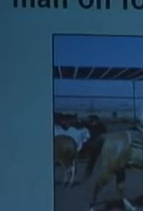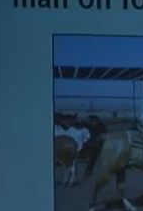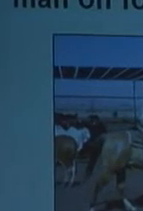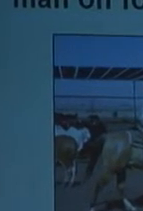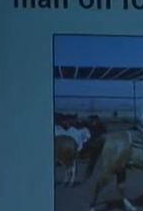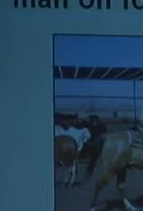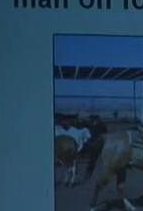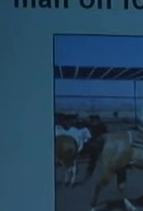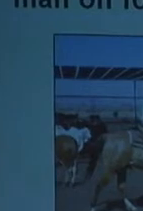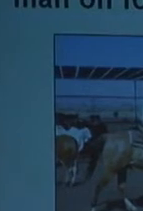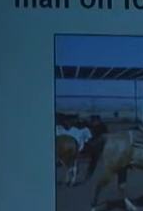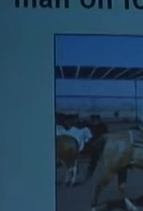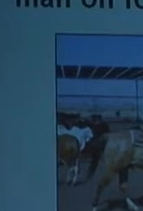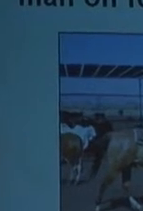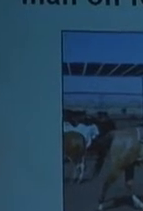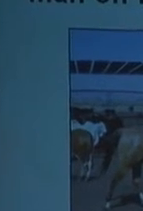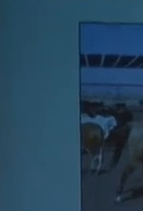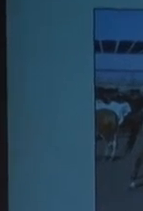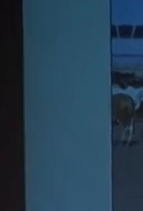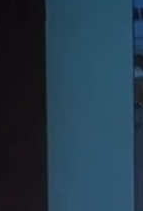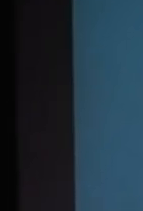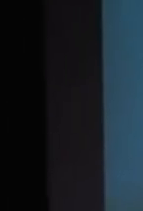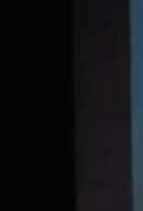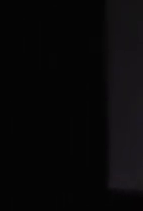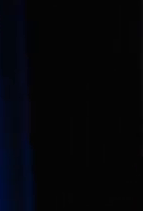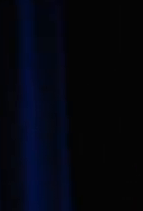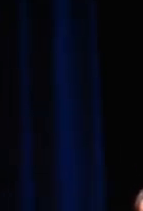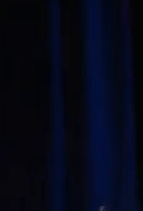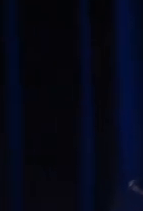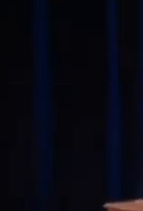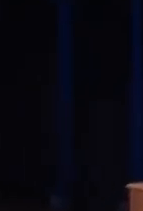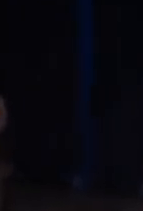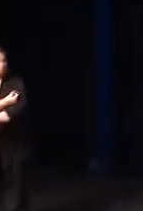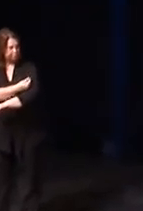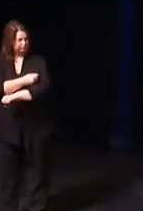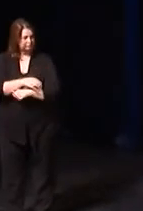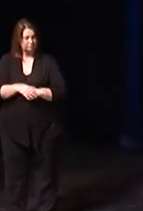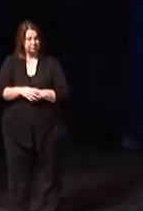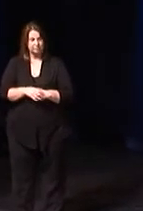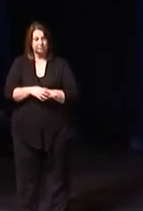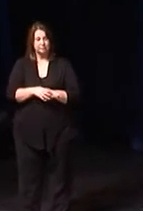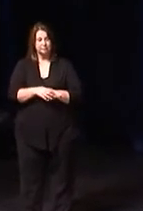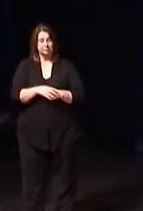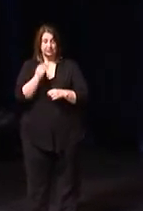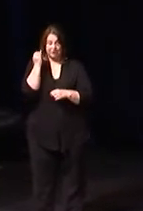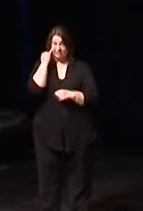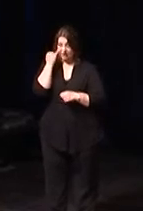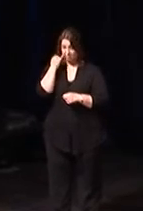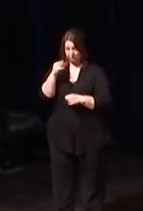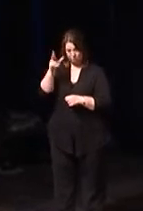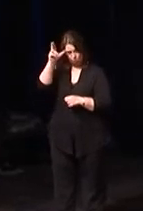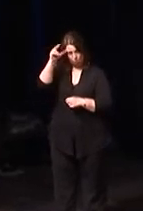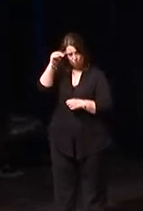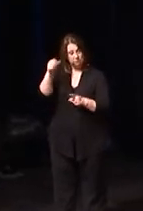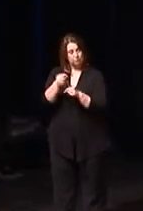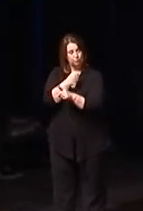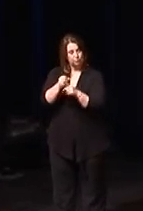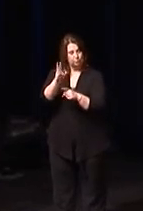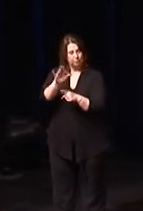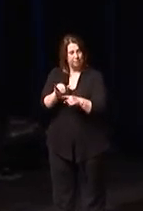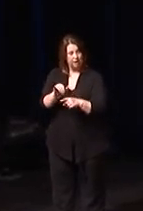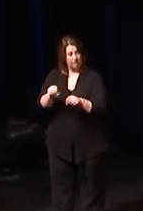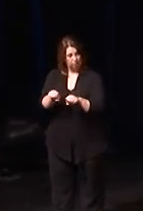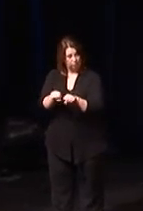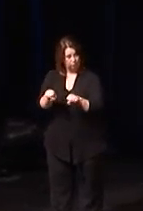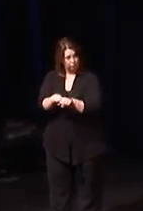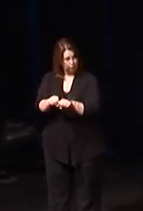fine. You know, like doing shoeing or veterinary. Or you can have a horse that's been abused by the horseshoer. You can ride him, but he's going to be